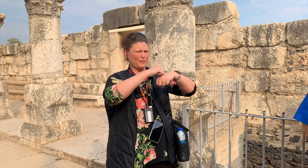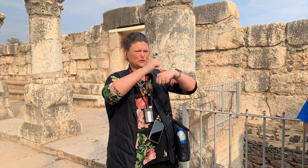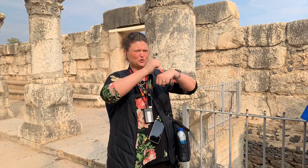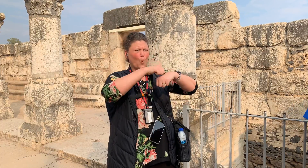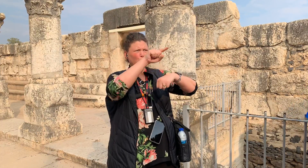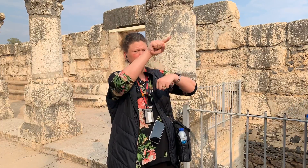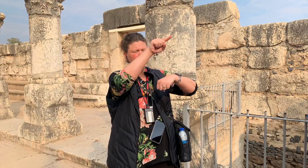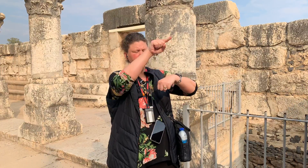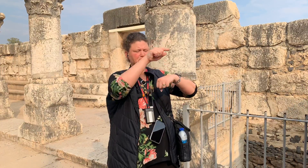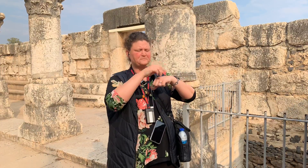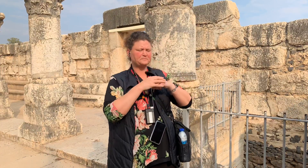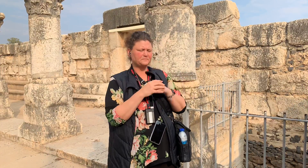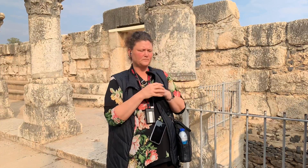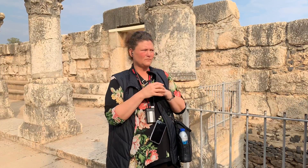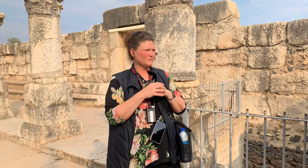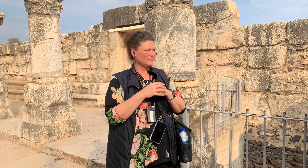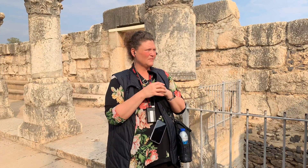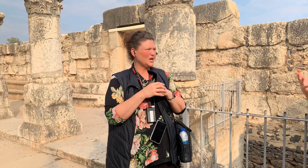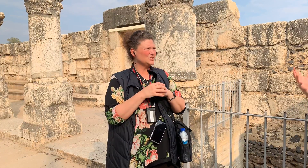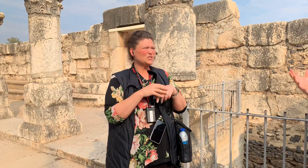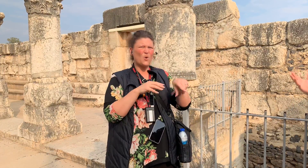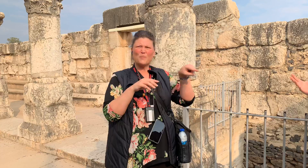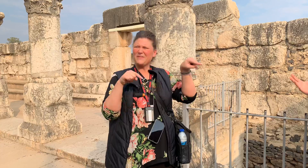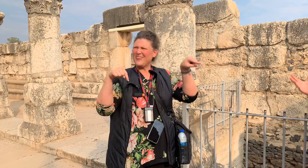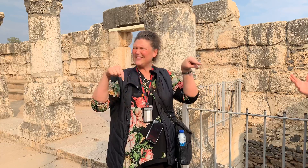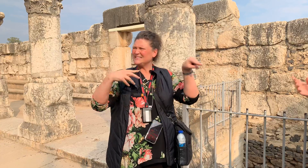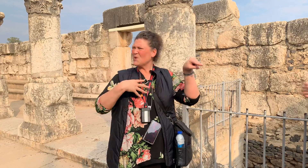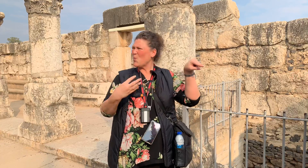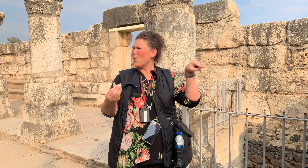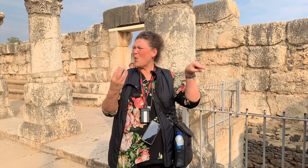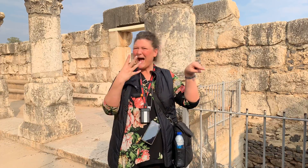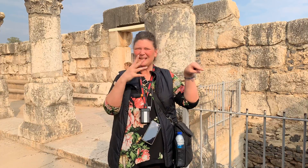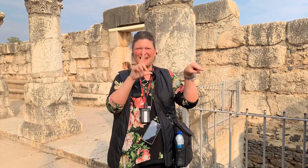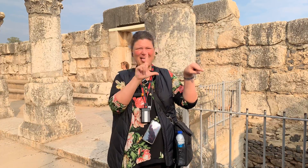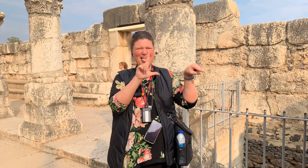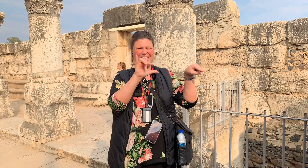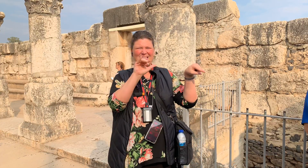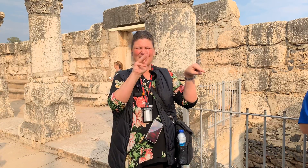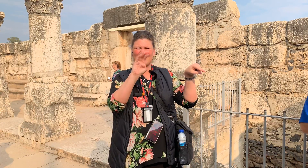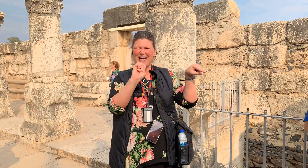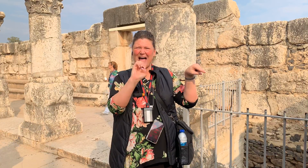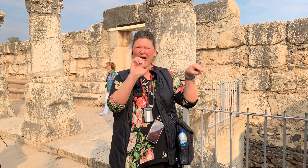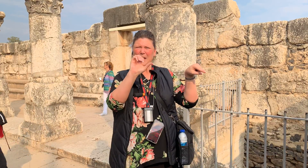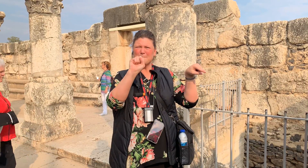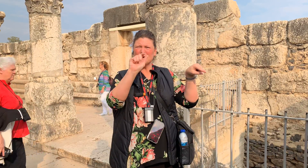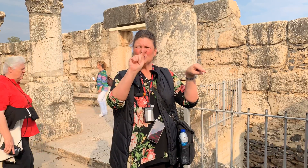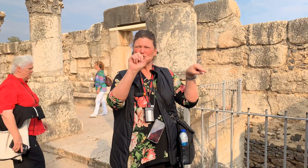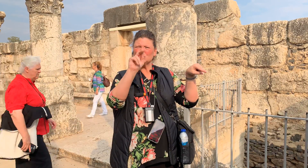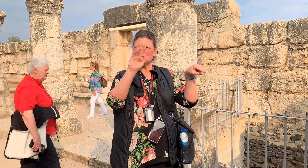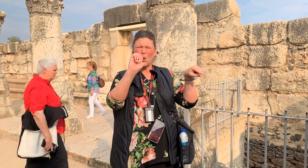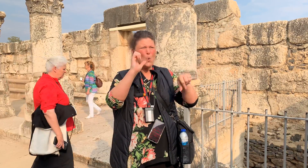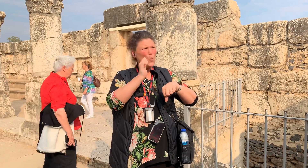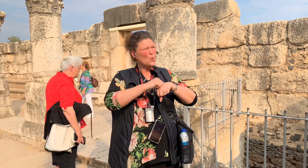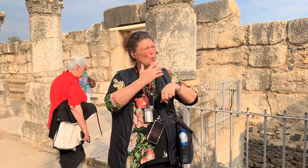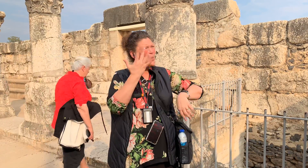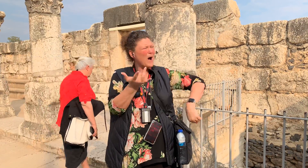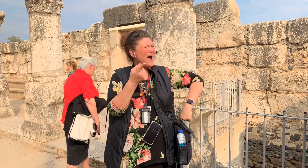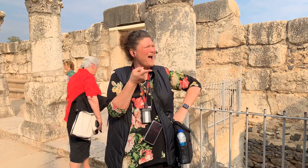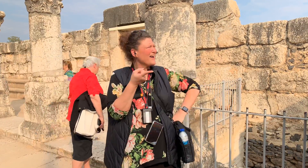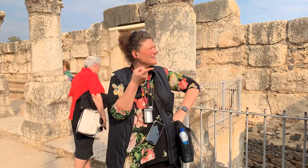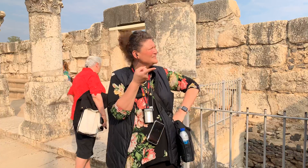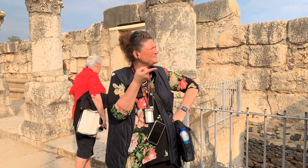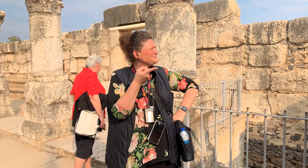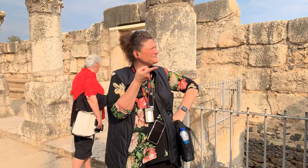outside. Okay, so how come that this is white? Guys, the main assumption about